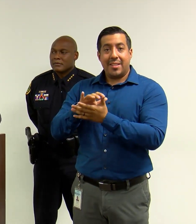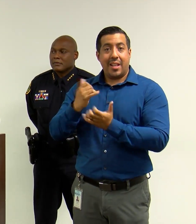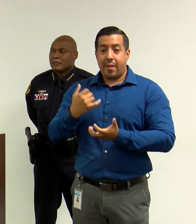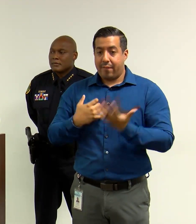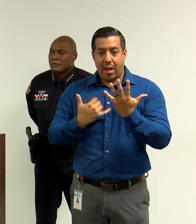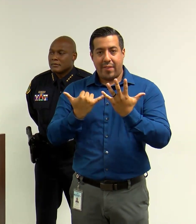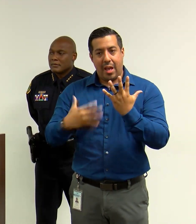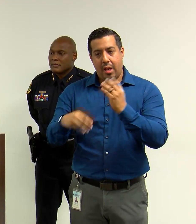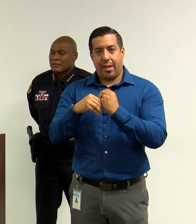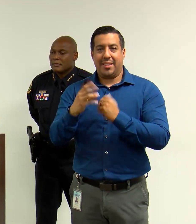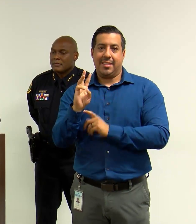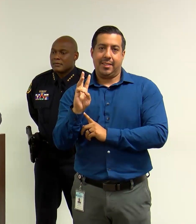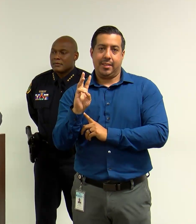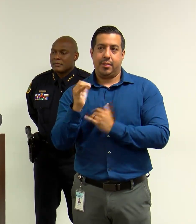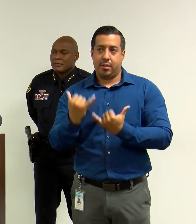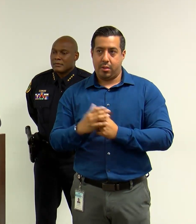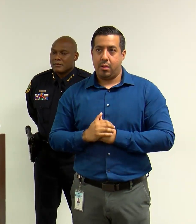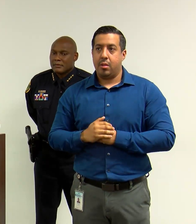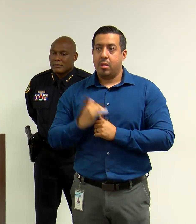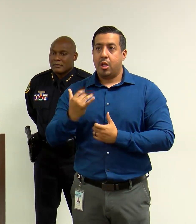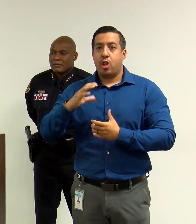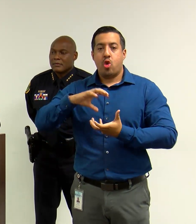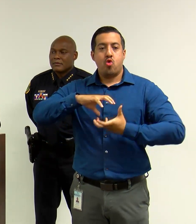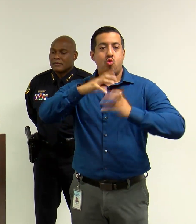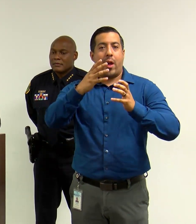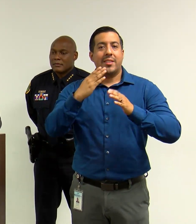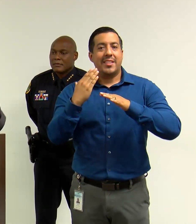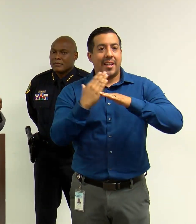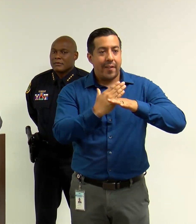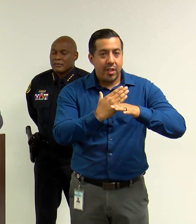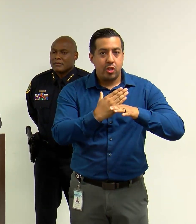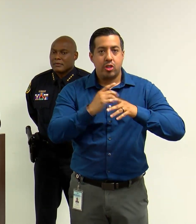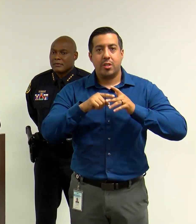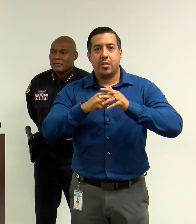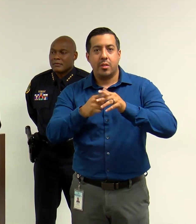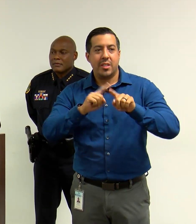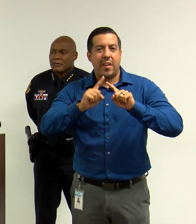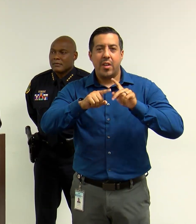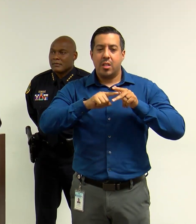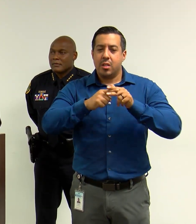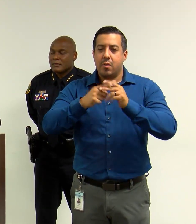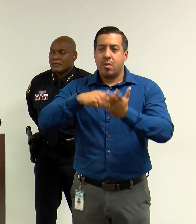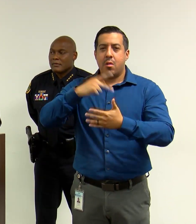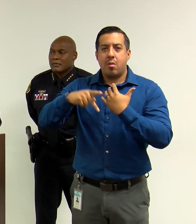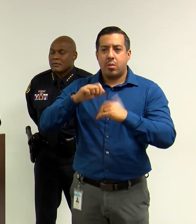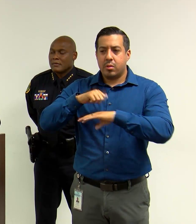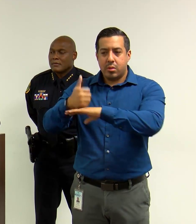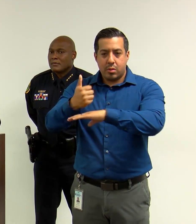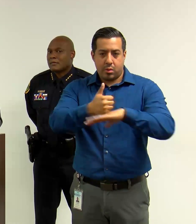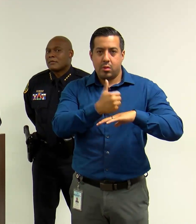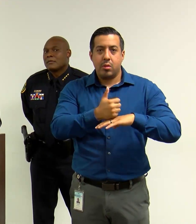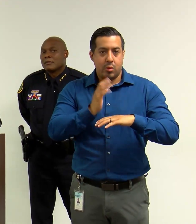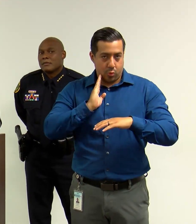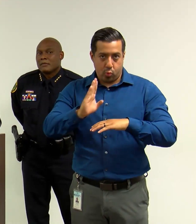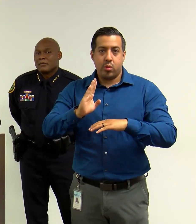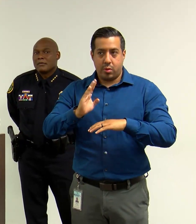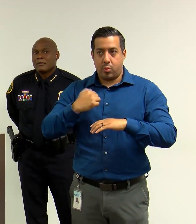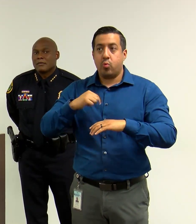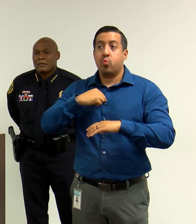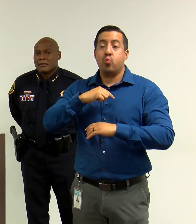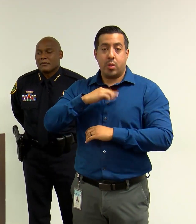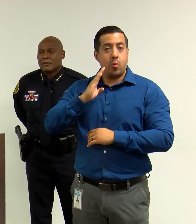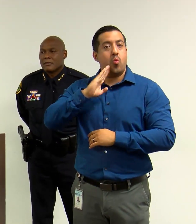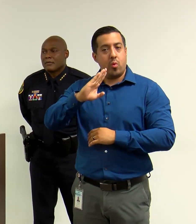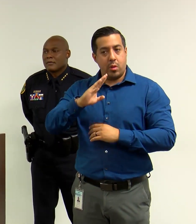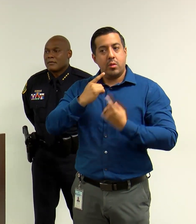there are 6. And then the crisis intervention initiatives and all of the other initiatives that we are putting forth to get through it. We will get through